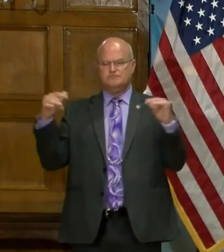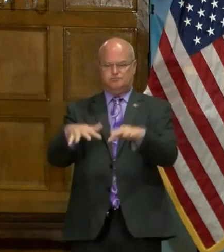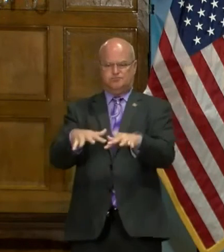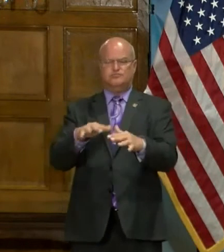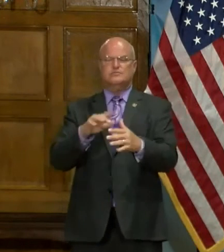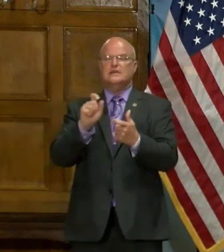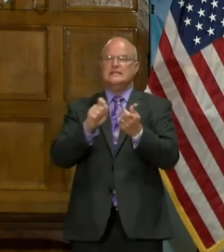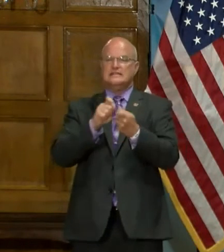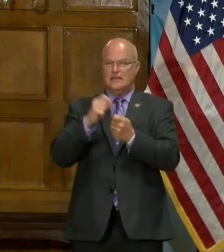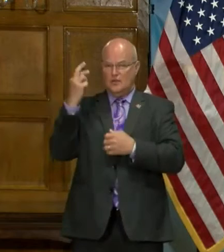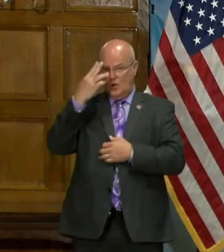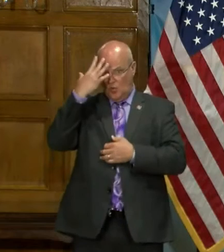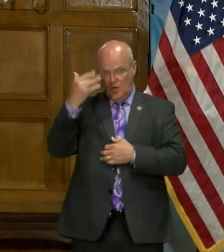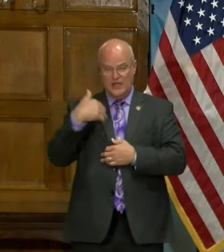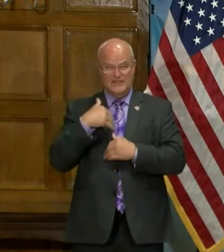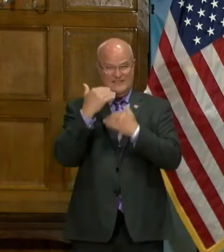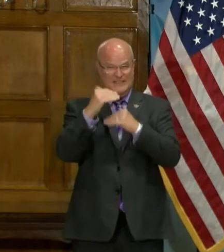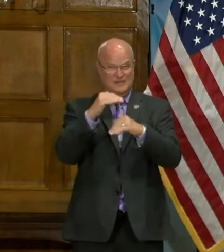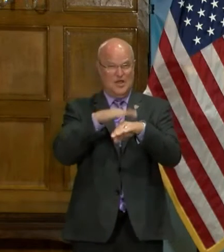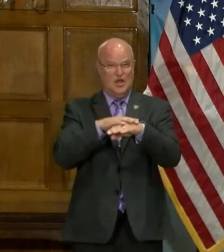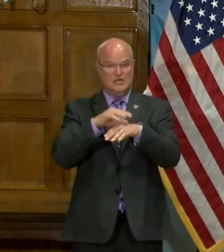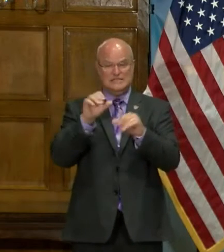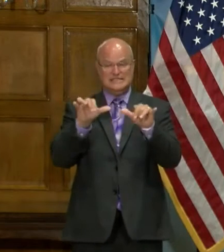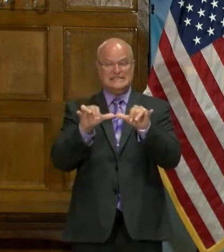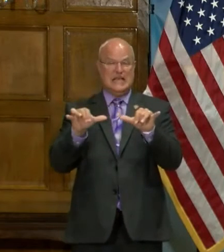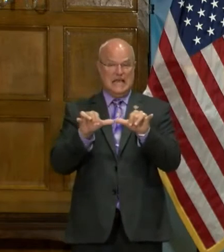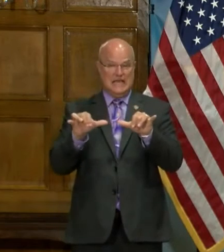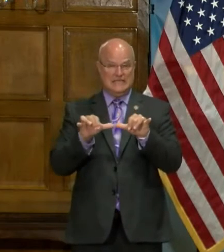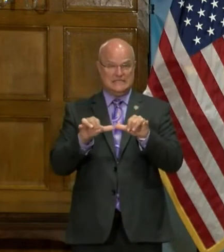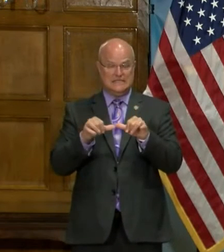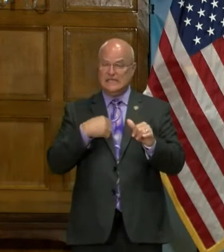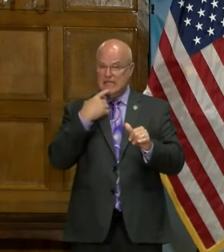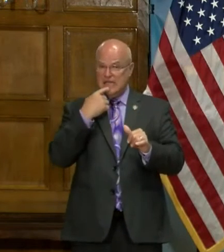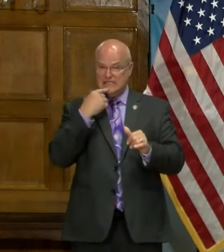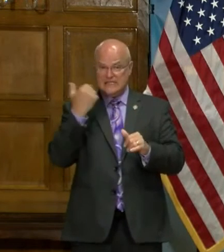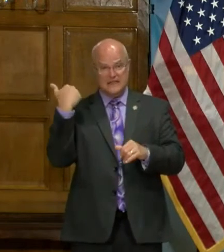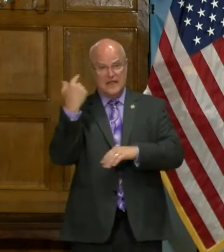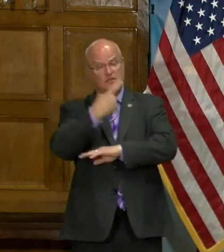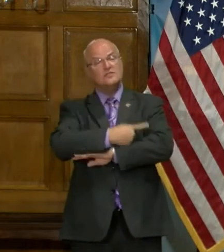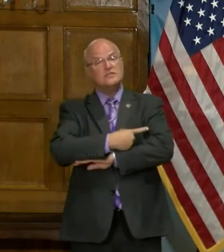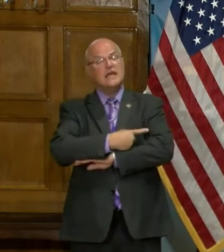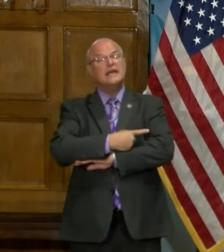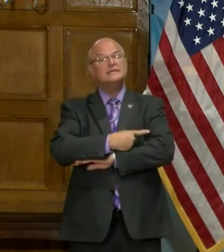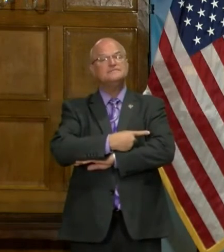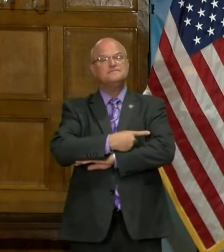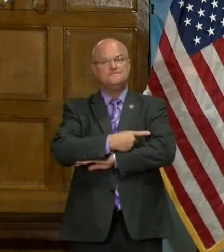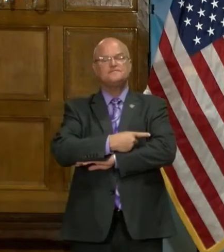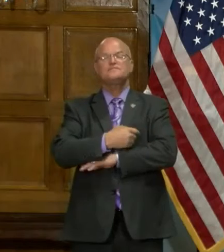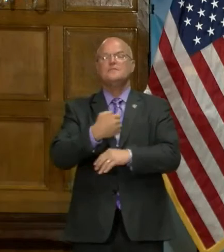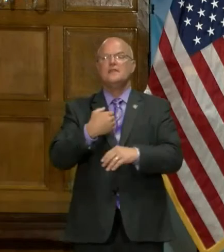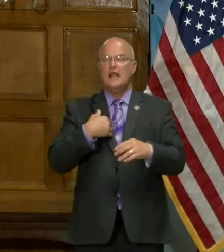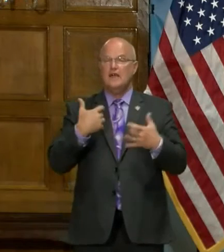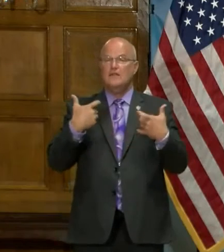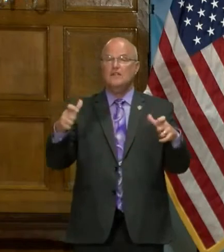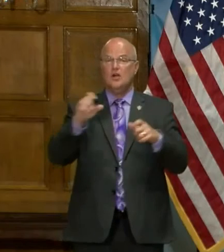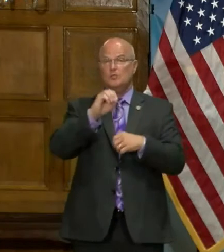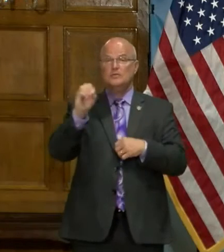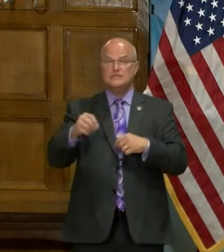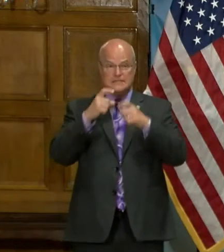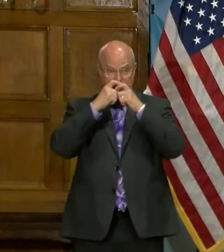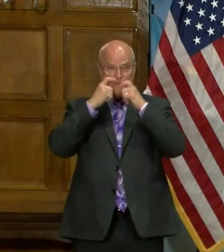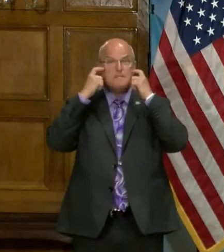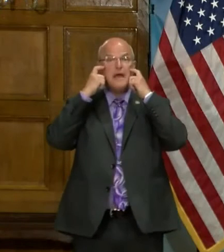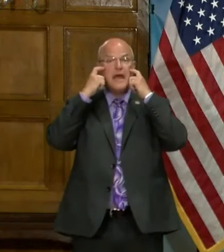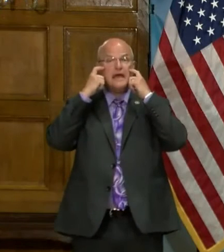that's exactly the reason you have limitations on size. As I pointed out the other day, there is a large percent that's